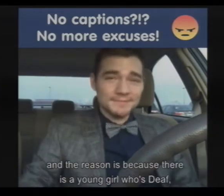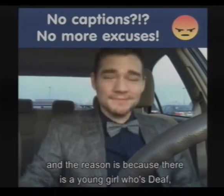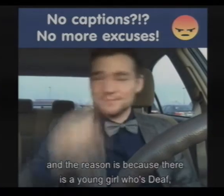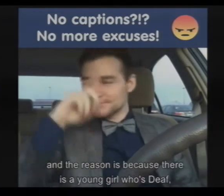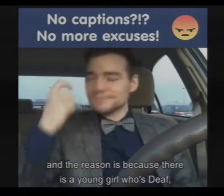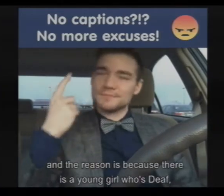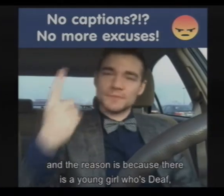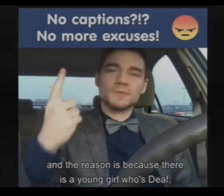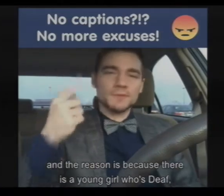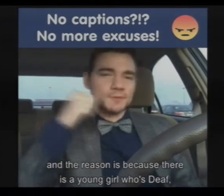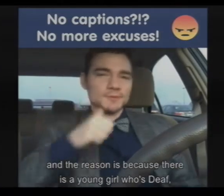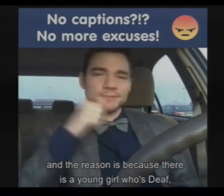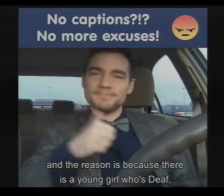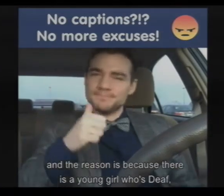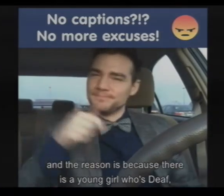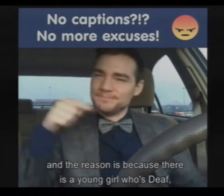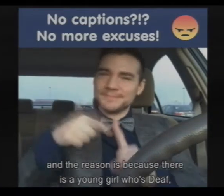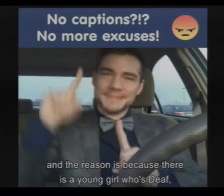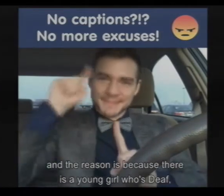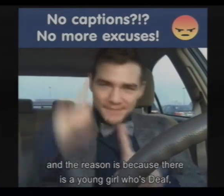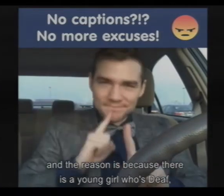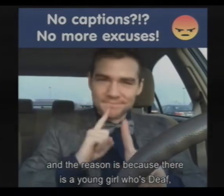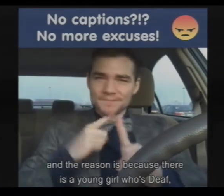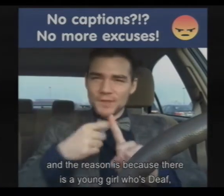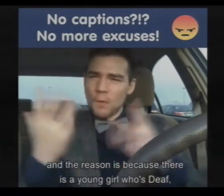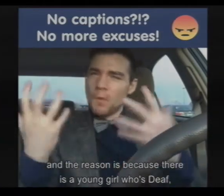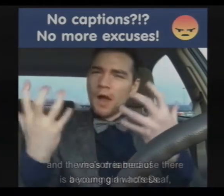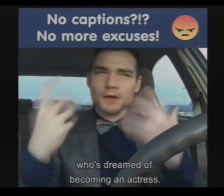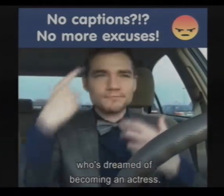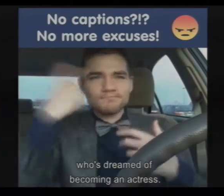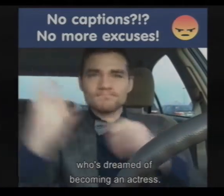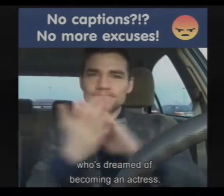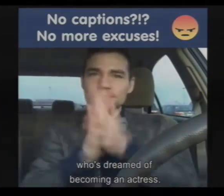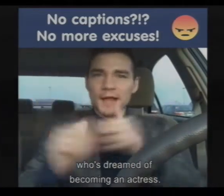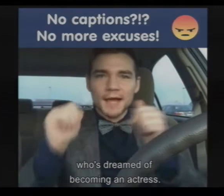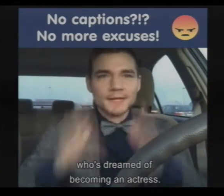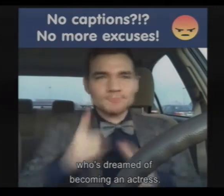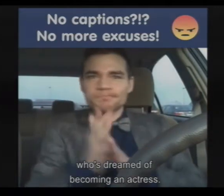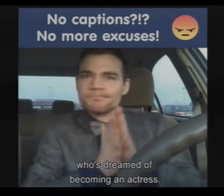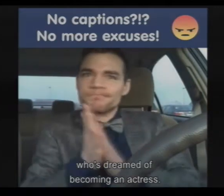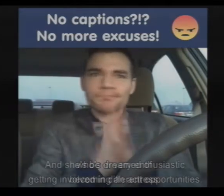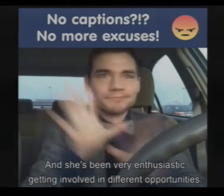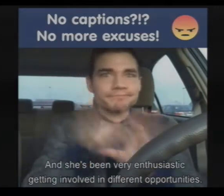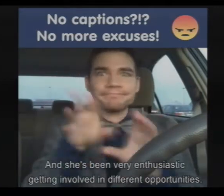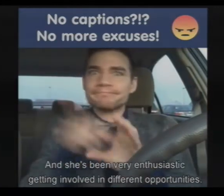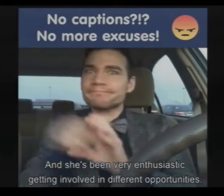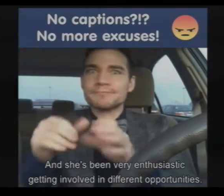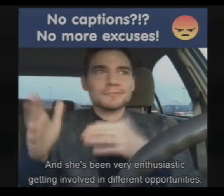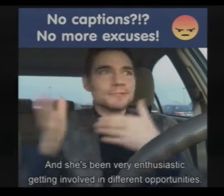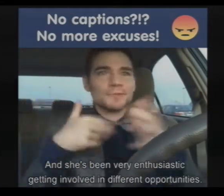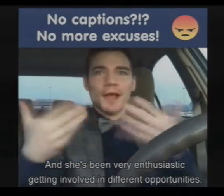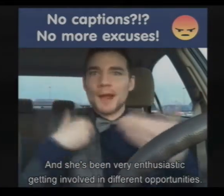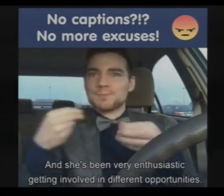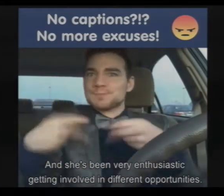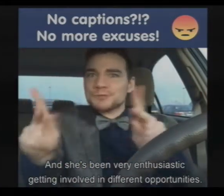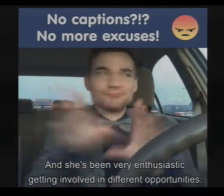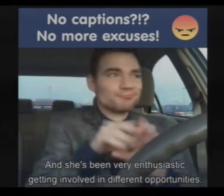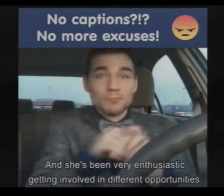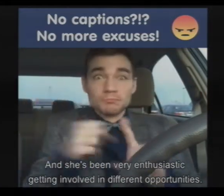is because there is a young girl who's deaf, who's dreamed of becoming an actress, and she's been very enthusiastic about getting involved